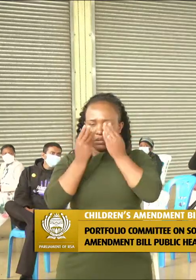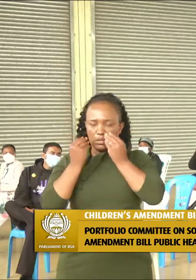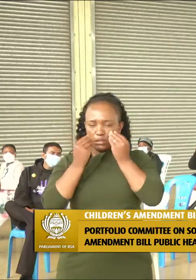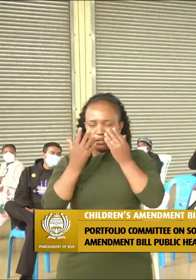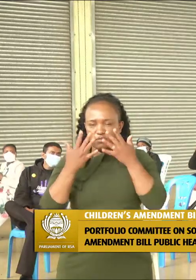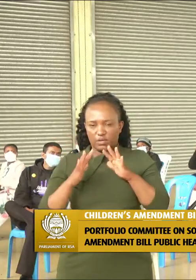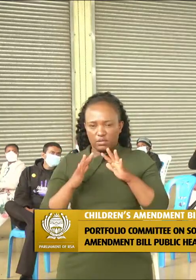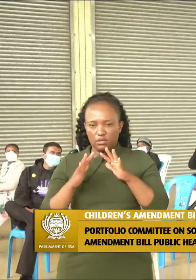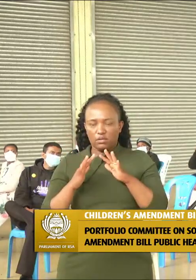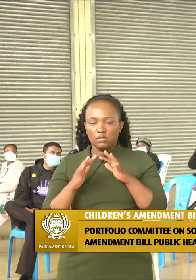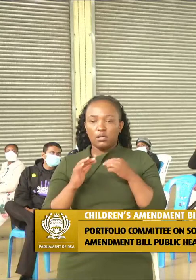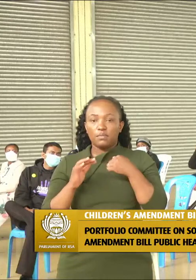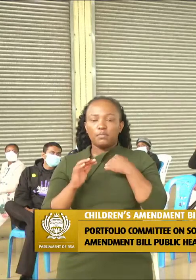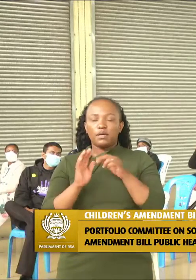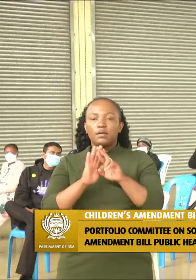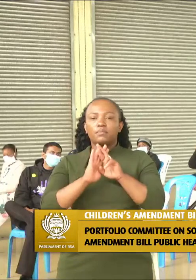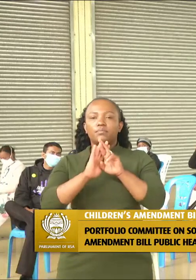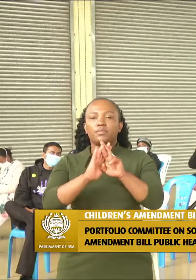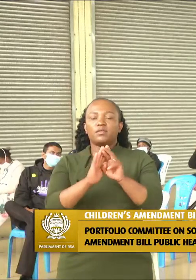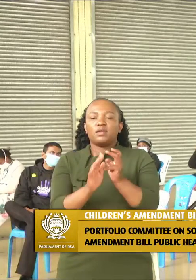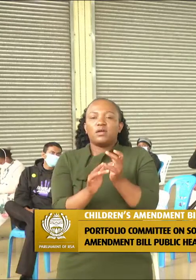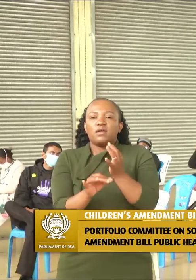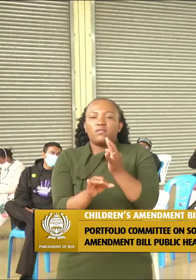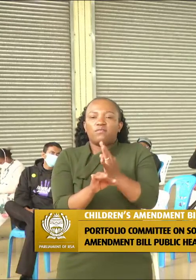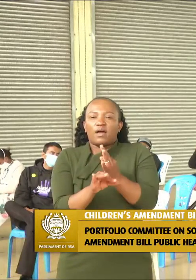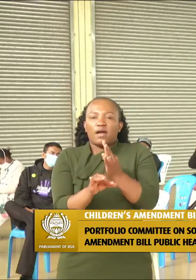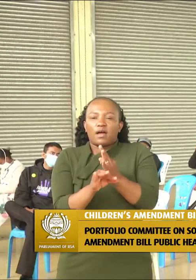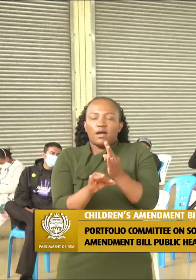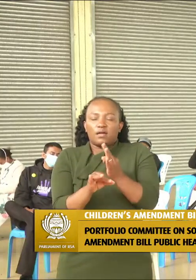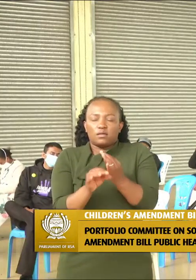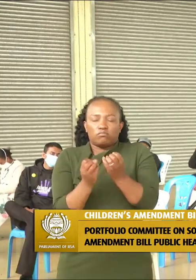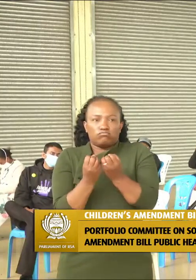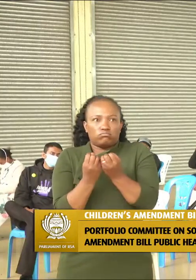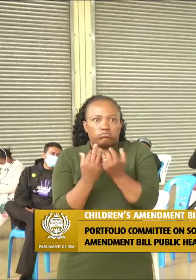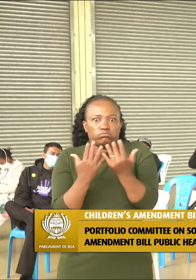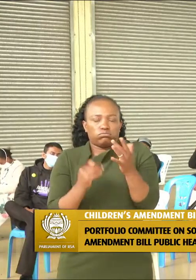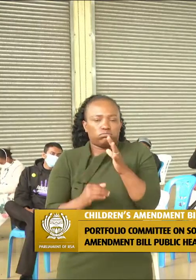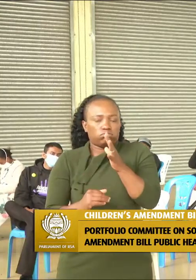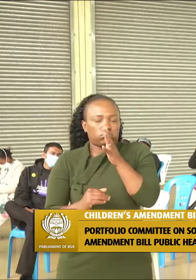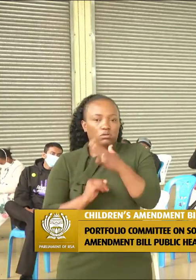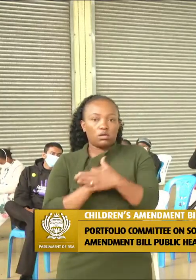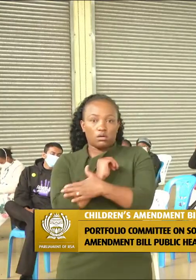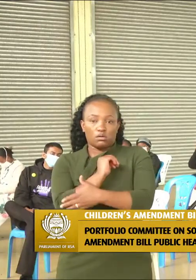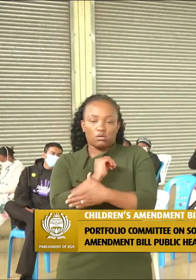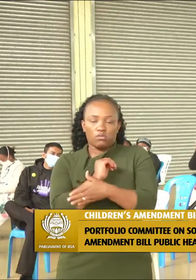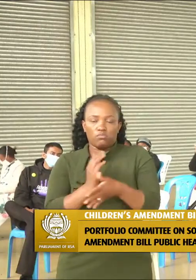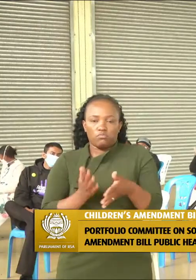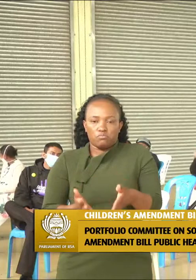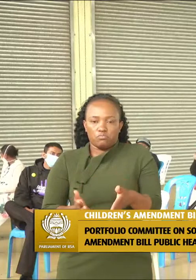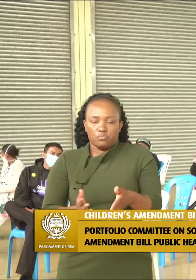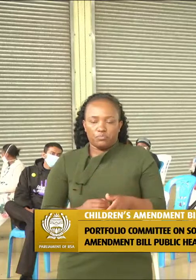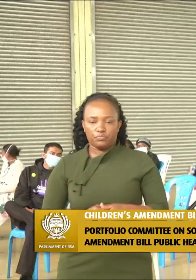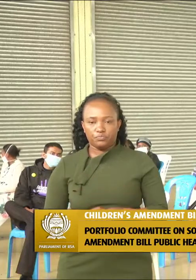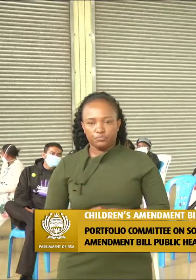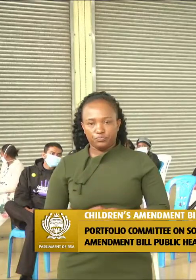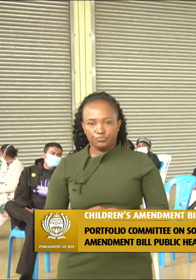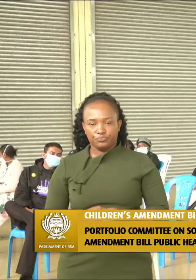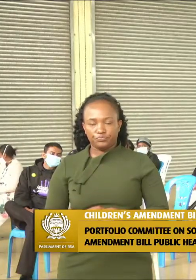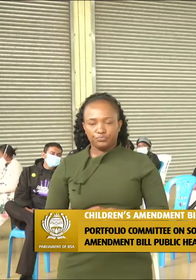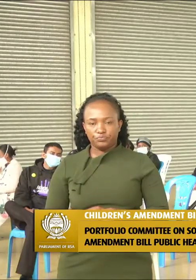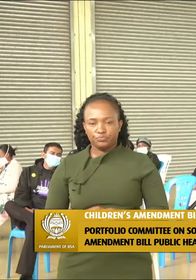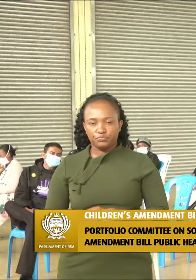represent thousands of fathers in this country. Njengalomfowethu nje obekhihle sikaNandi la mayesuka la endaweni